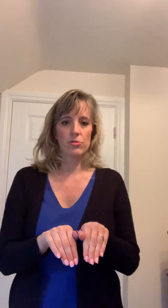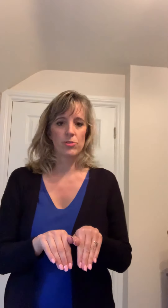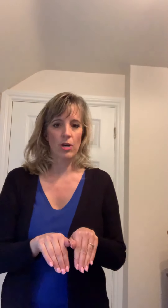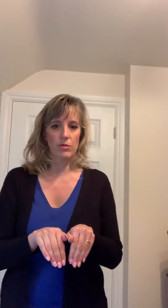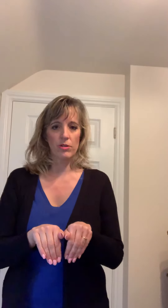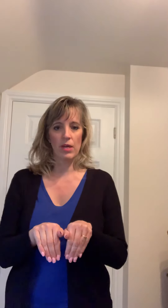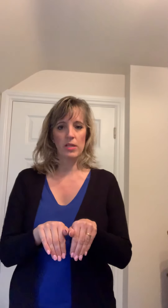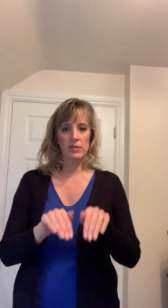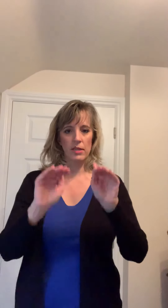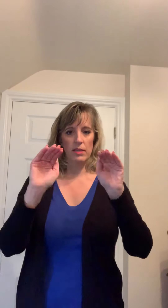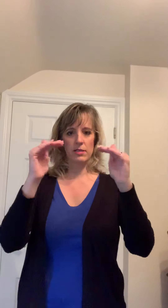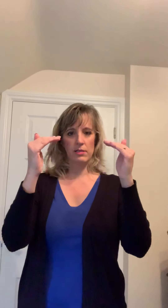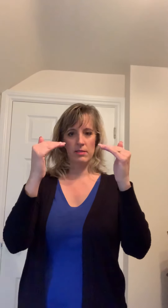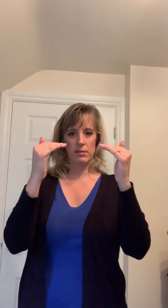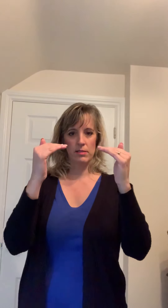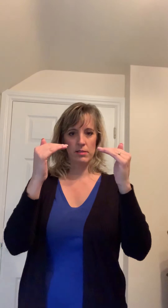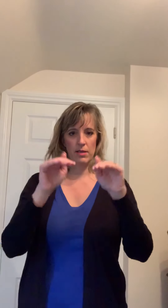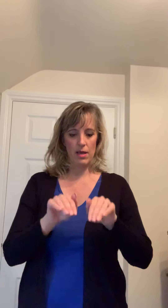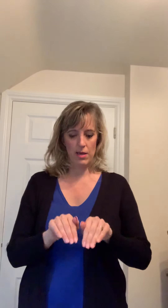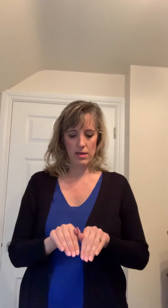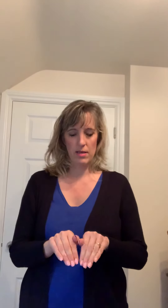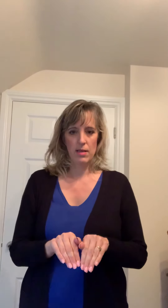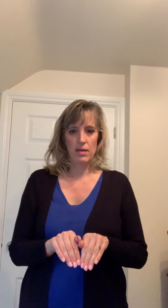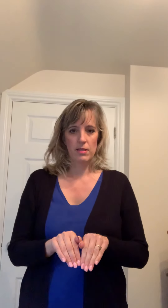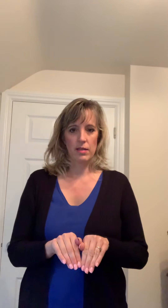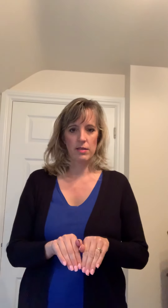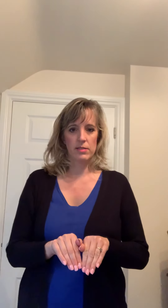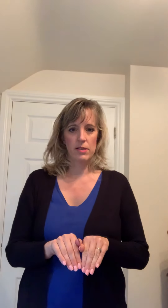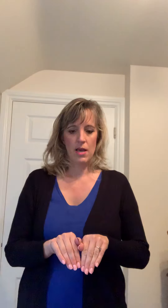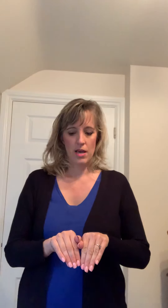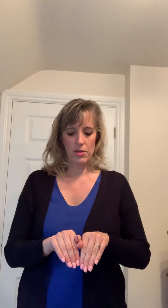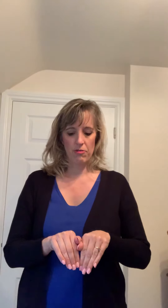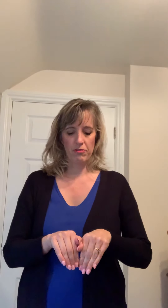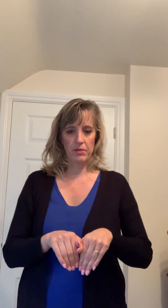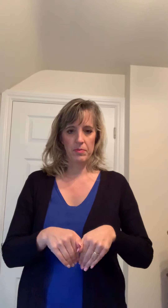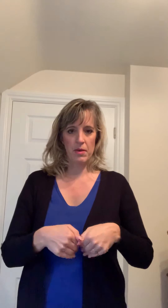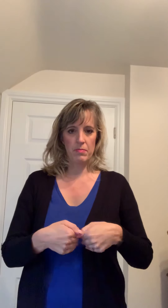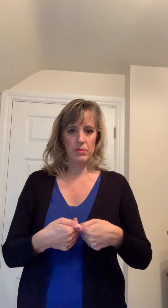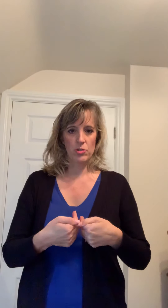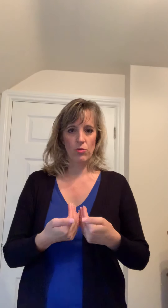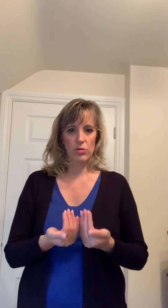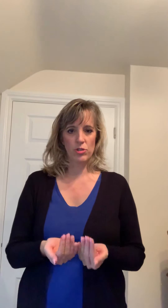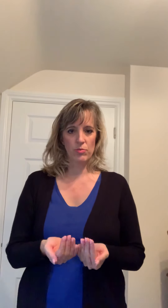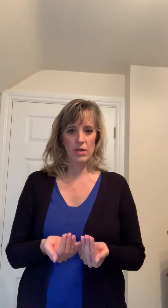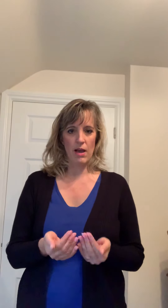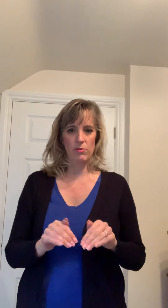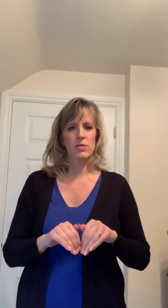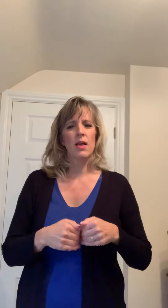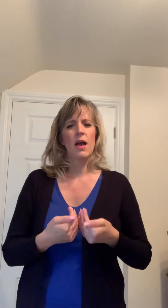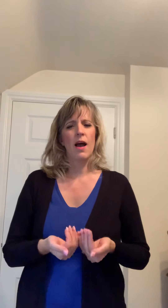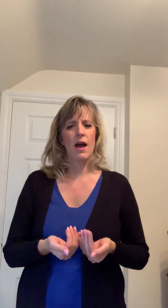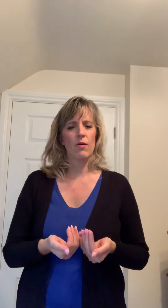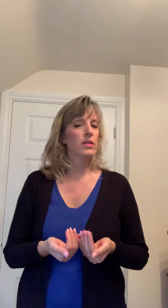start with your hands like this, okay? Like this, and you flip them towards you and out. How? And it's